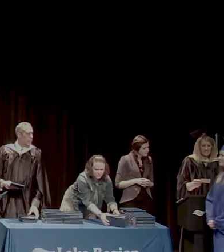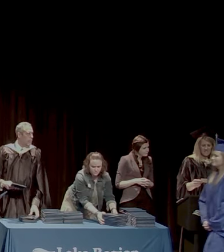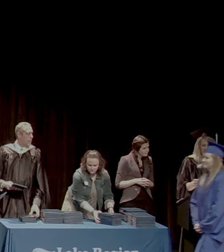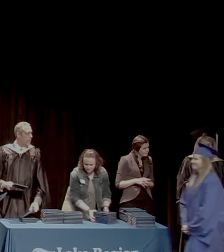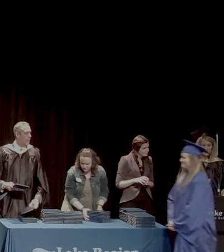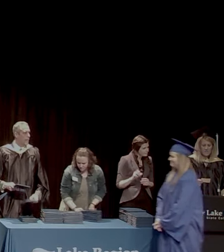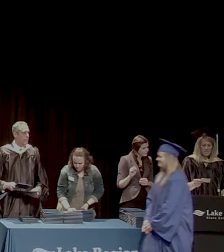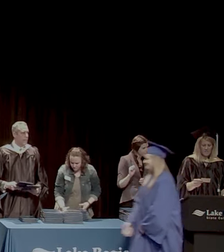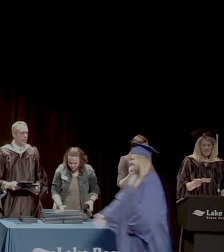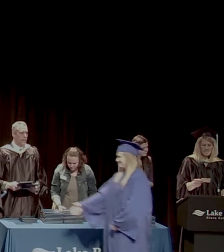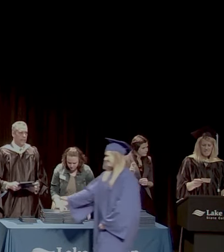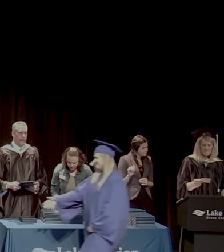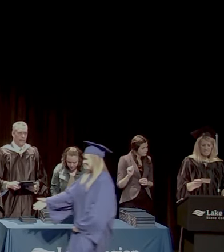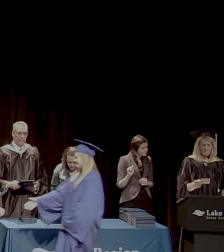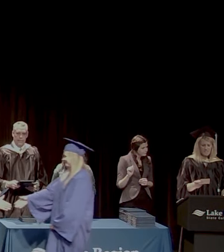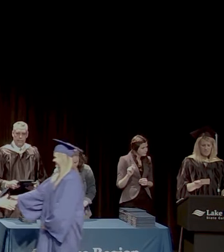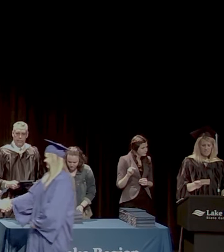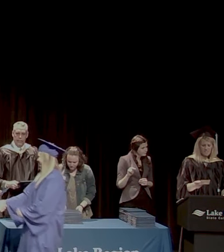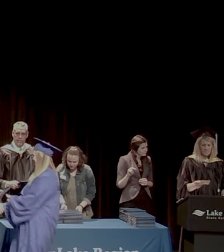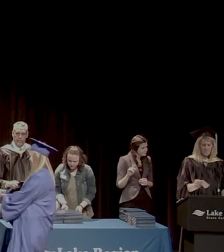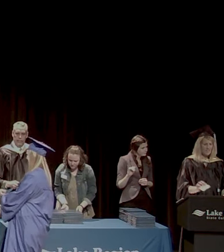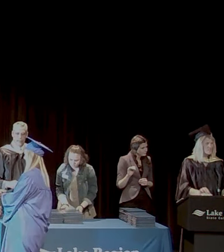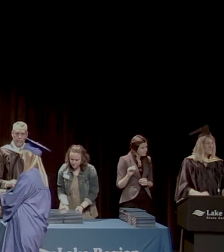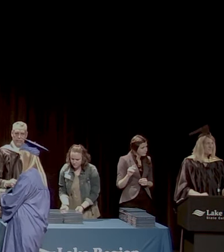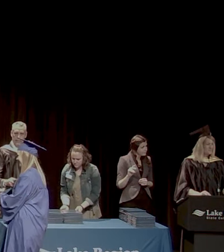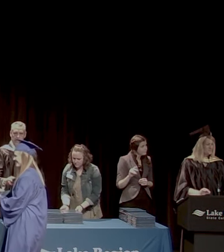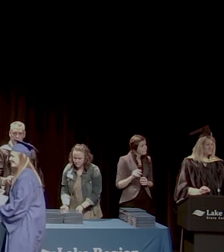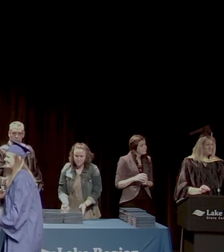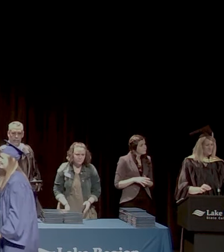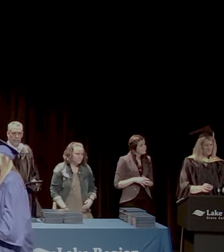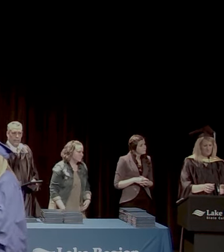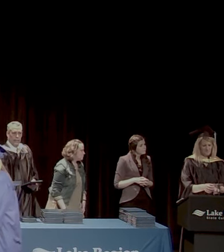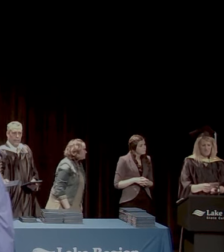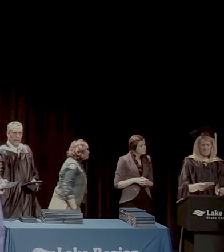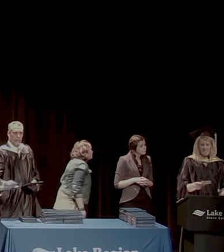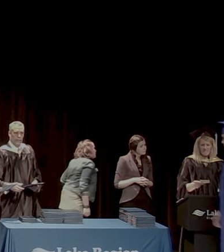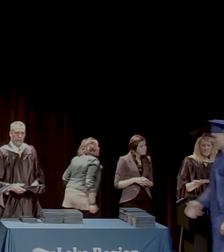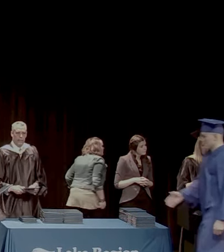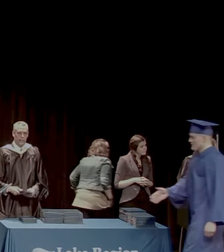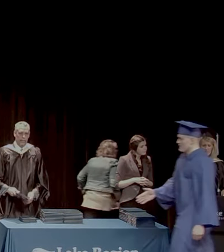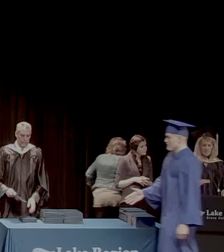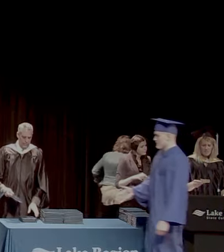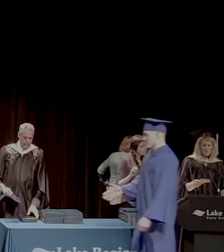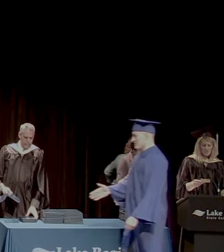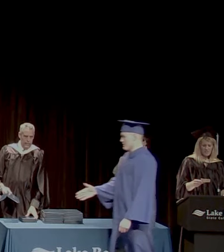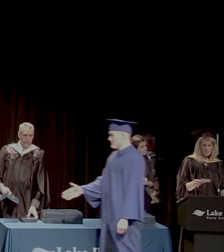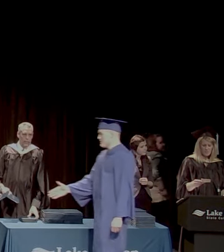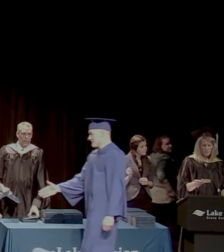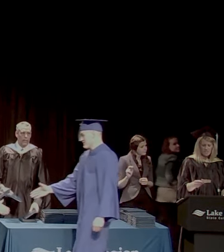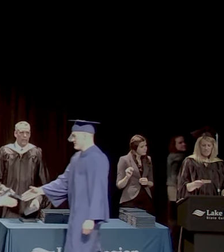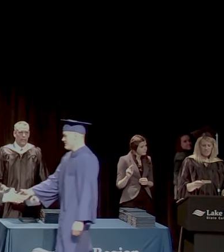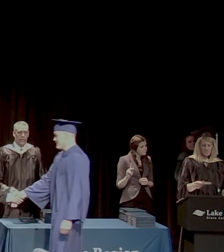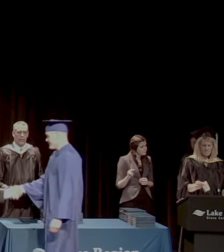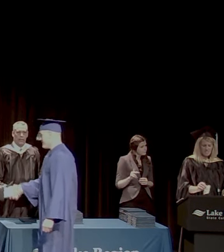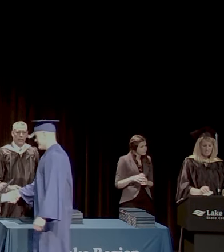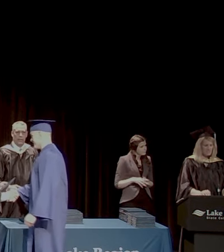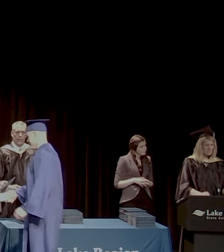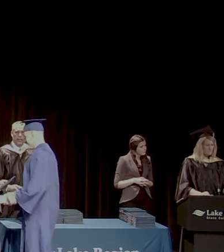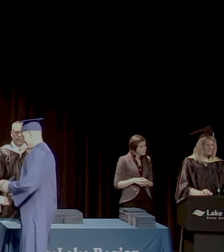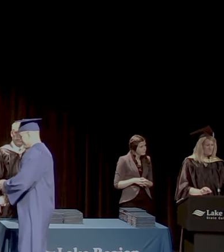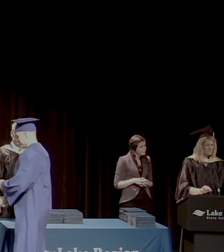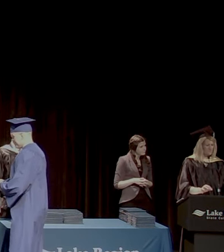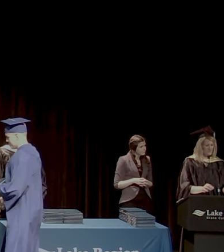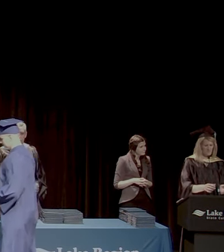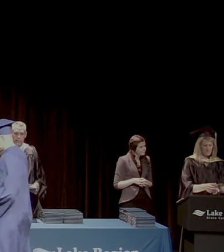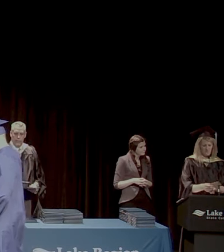Sarah Kittner, Associate in Applied Science, Associate Degree Nurse. Ethan Kramer, Certificate, Wind Energy Technician.